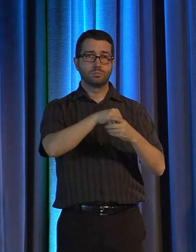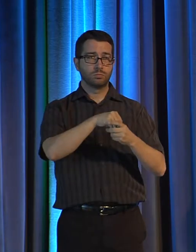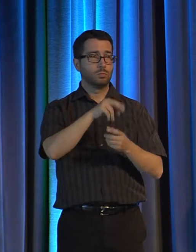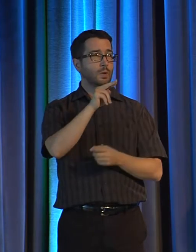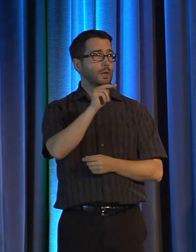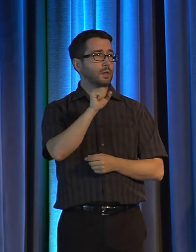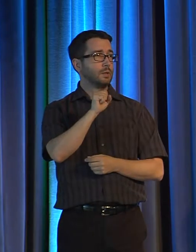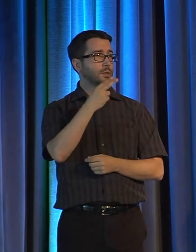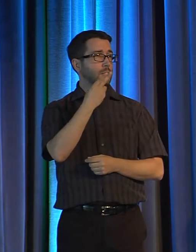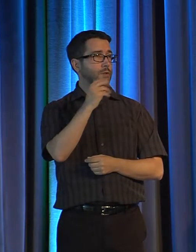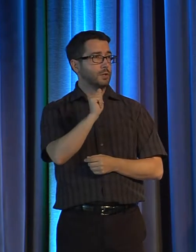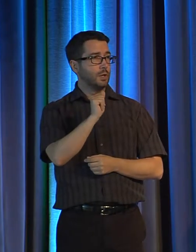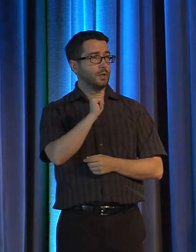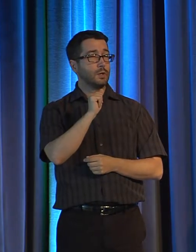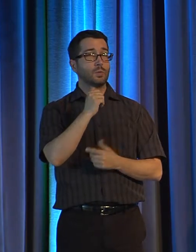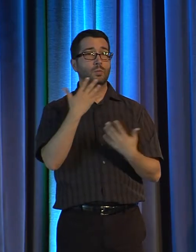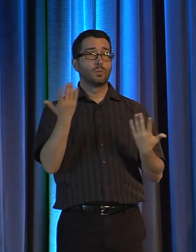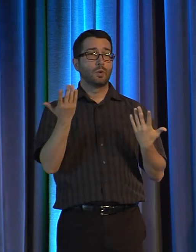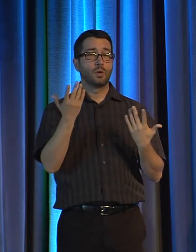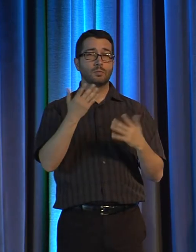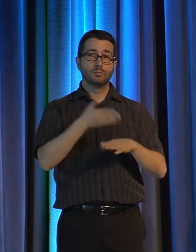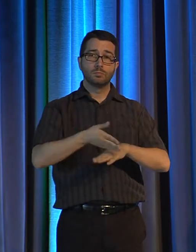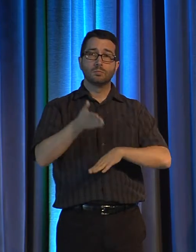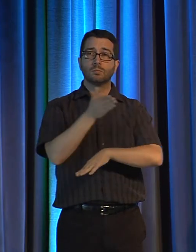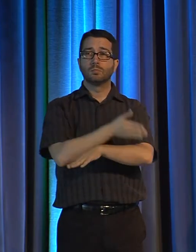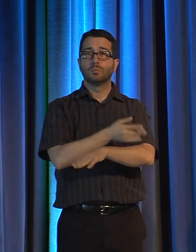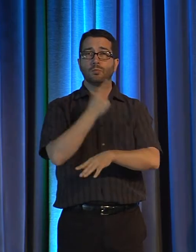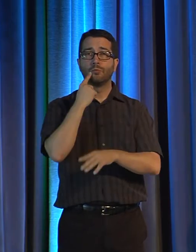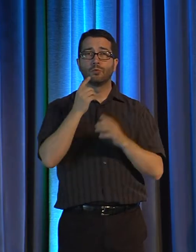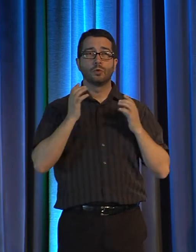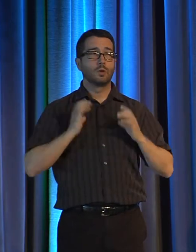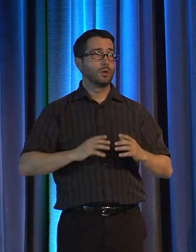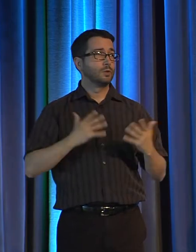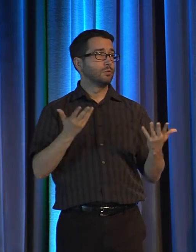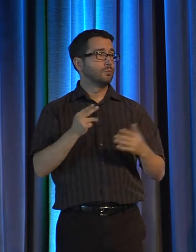deliver results for our patients in Nova Scotia.